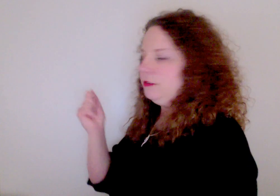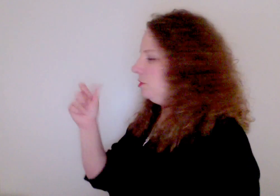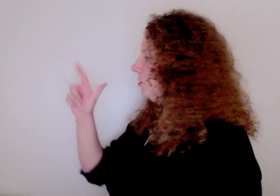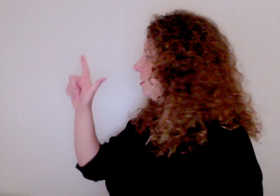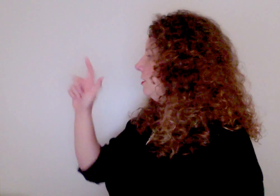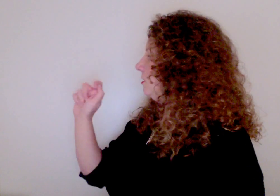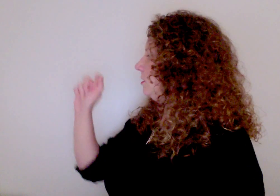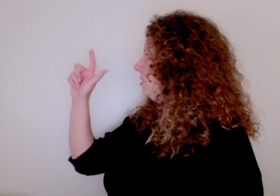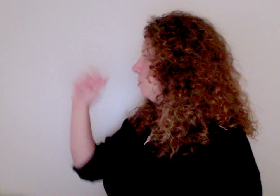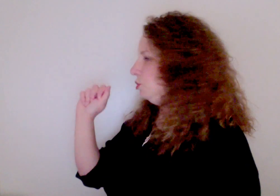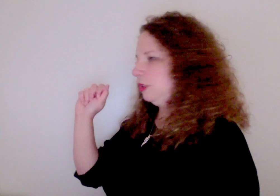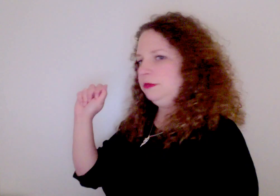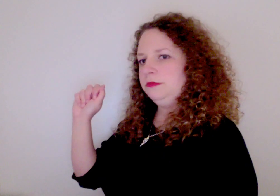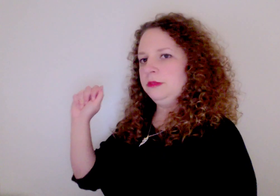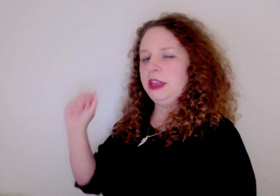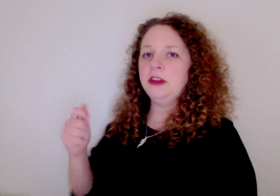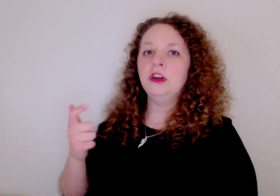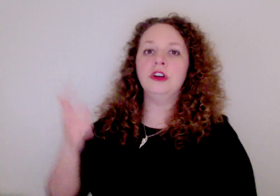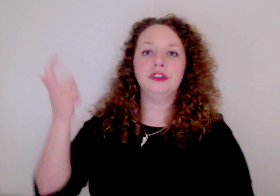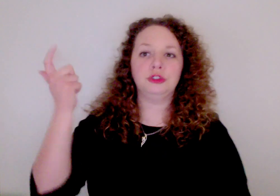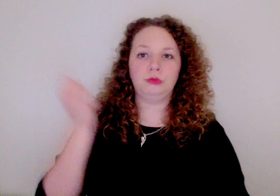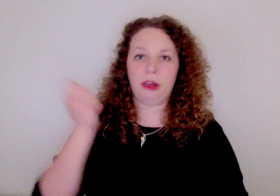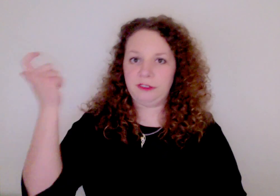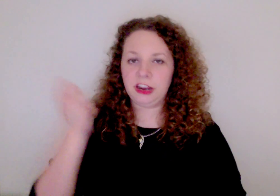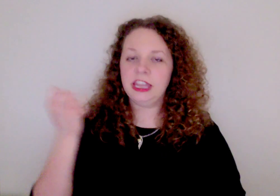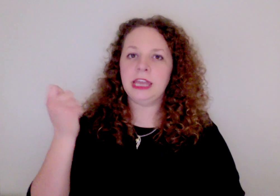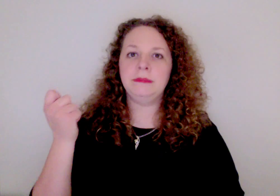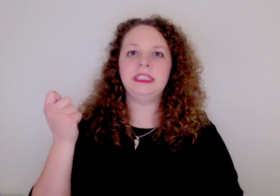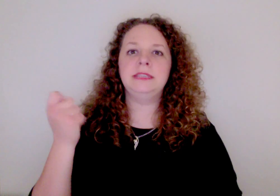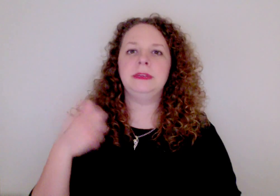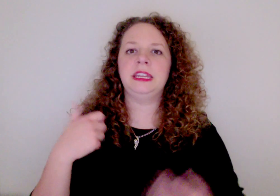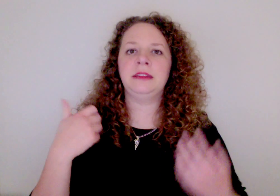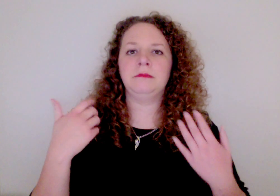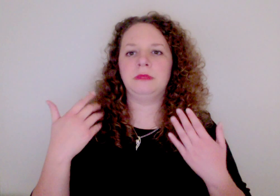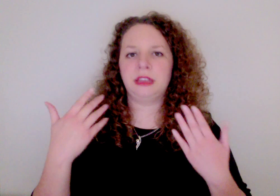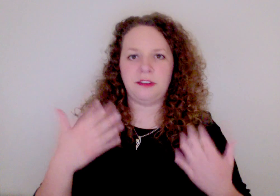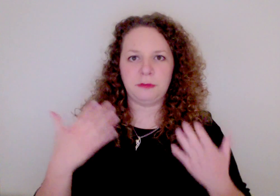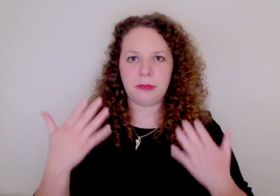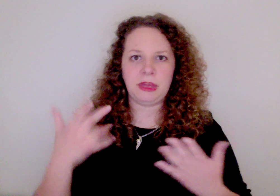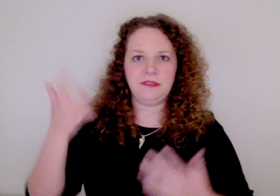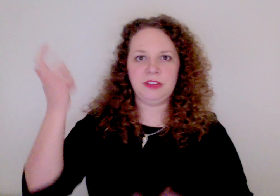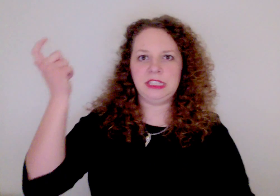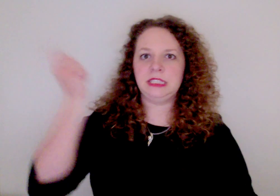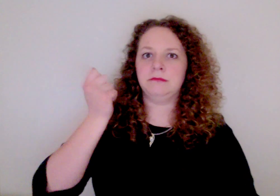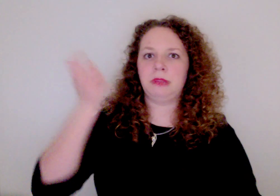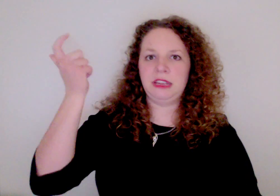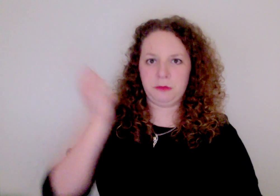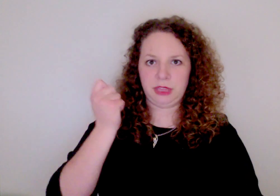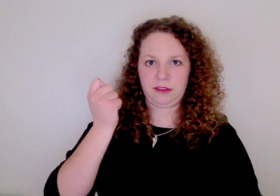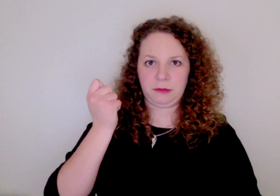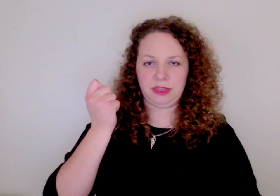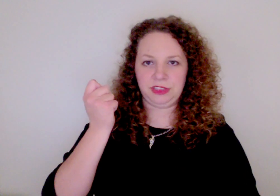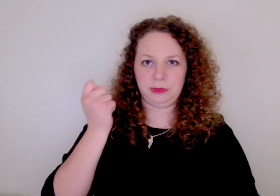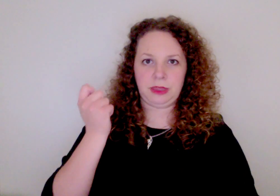so it's this motion, okay? So welfare, it means to be getting government benefits, money from the government this way,